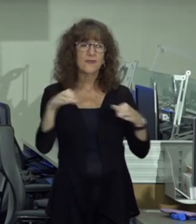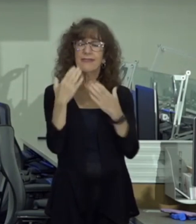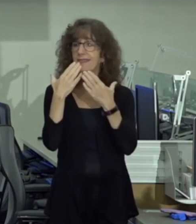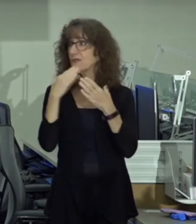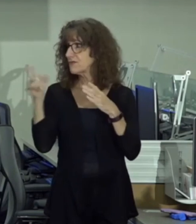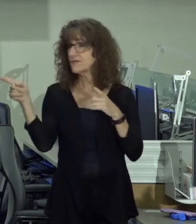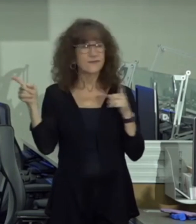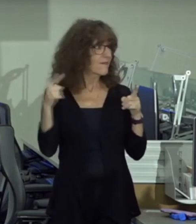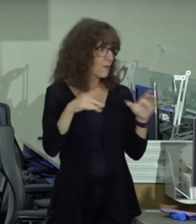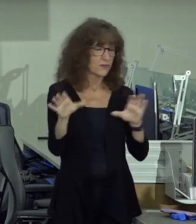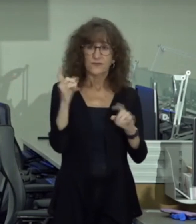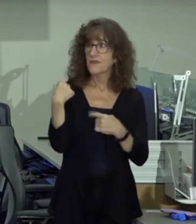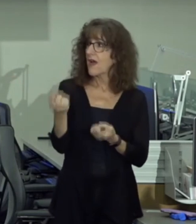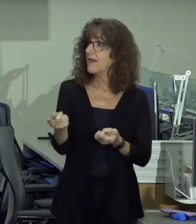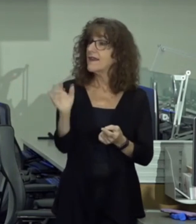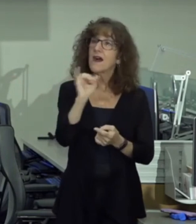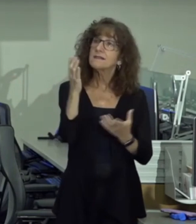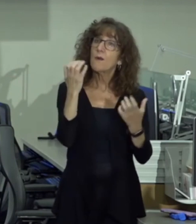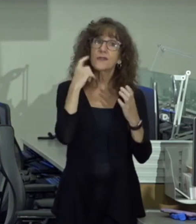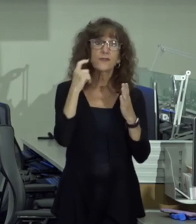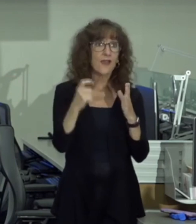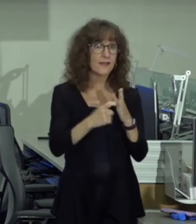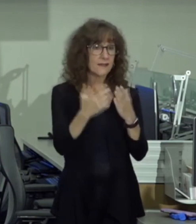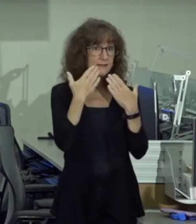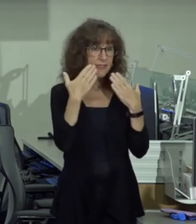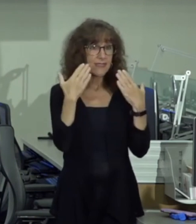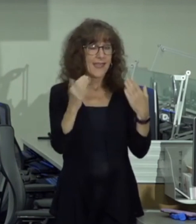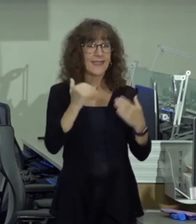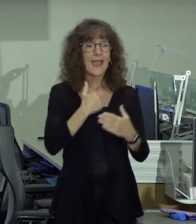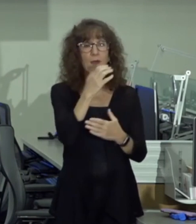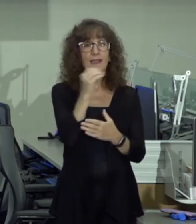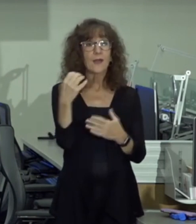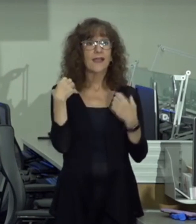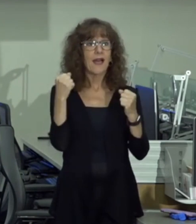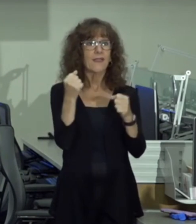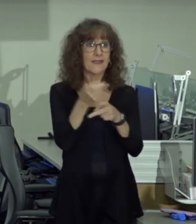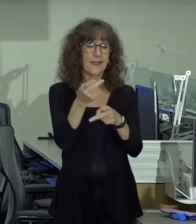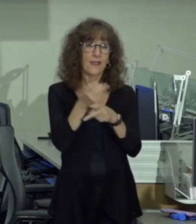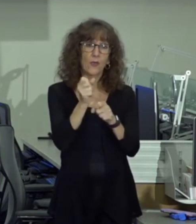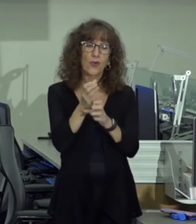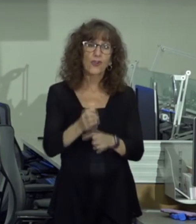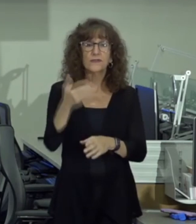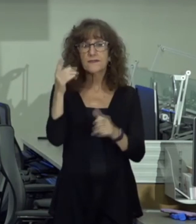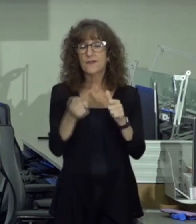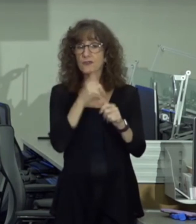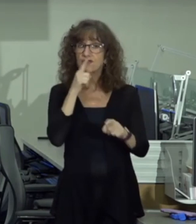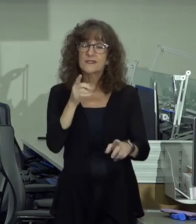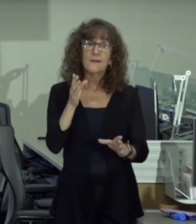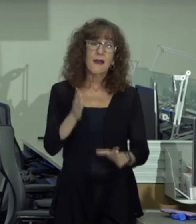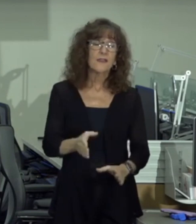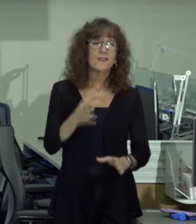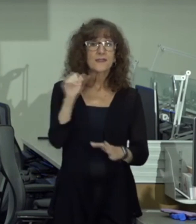much for what you have done. I'd also like to recognize and thank our county's healthcare workers, first responders, and other providers